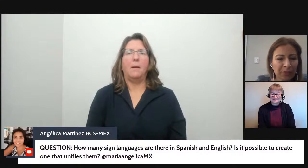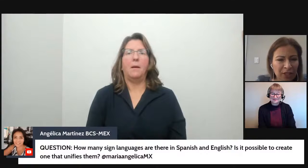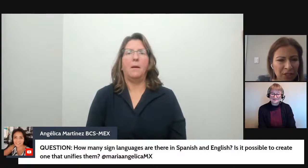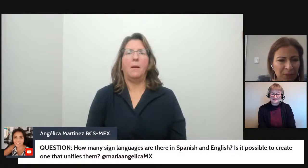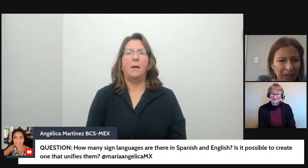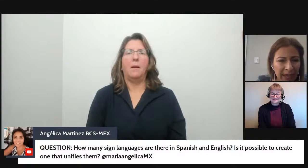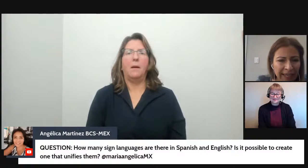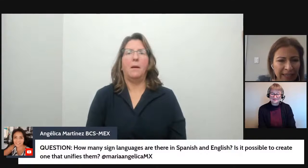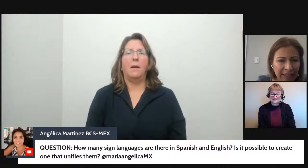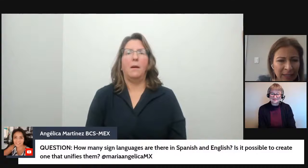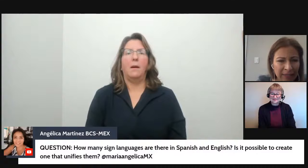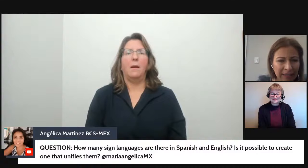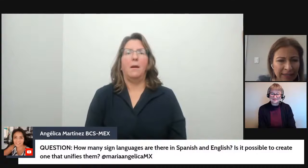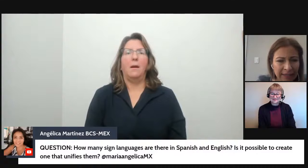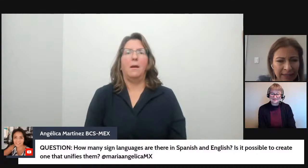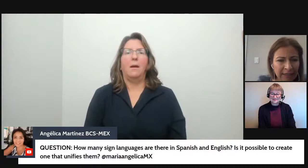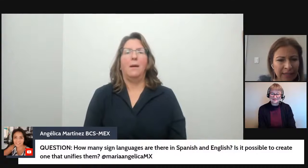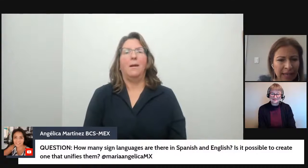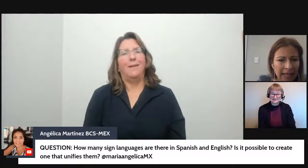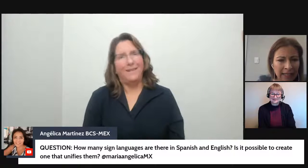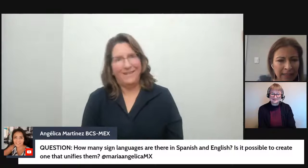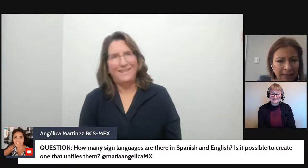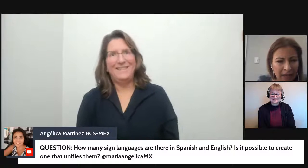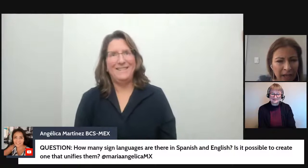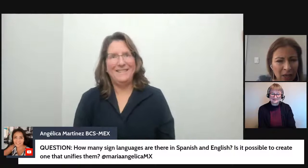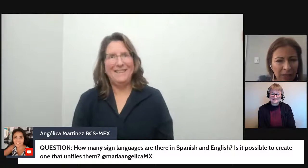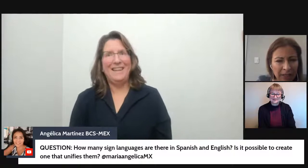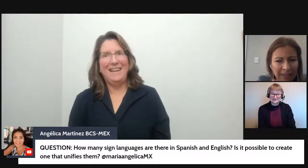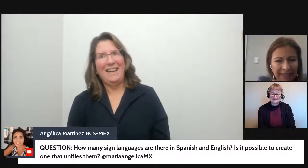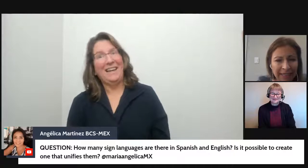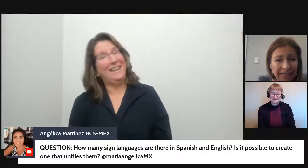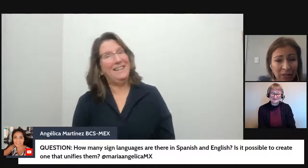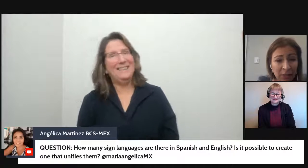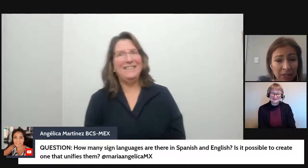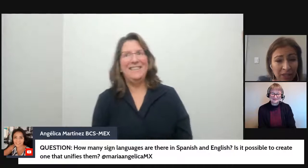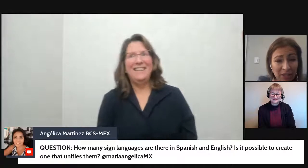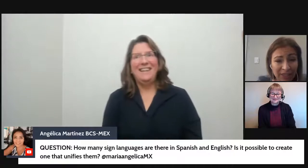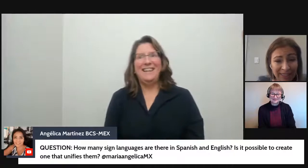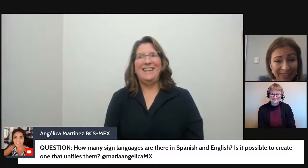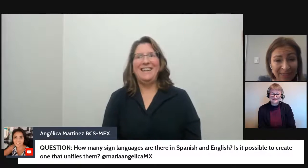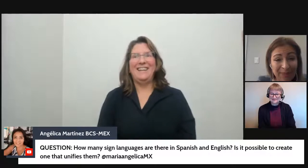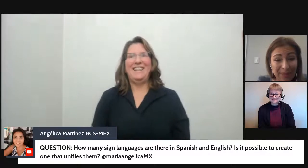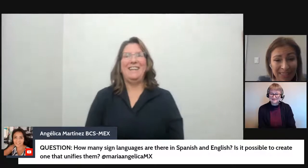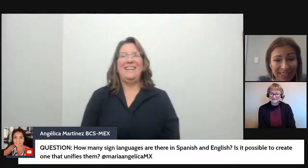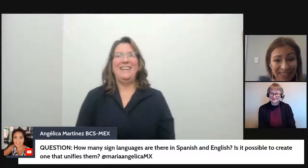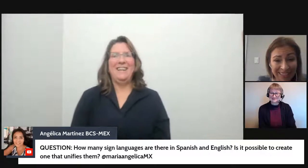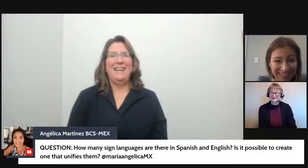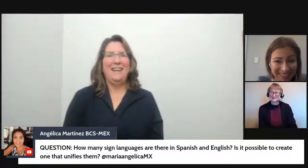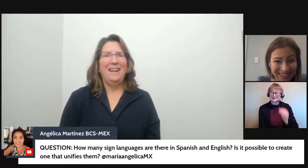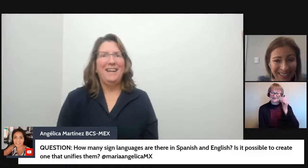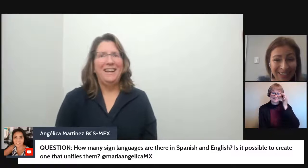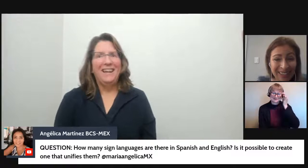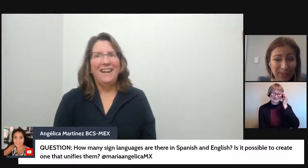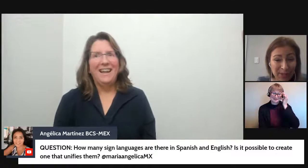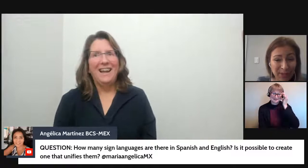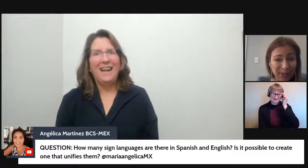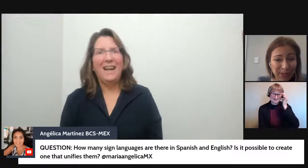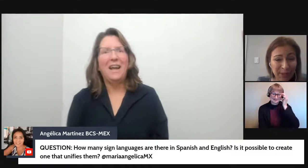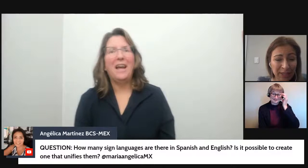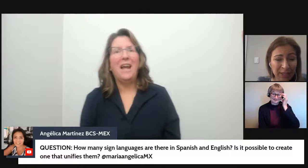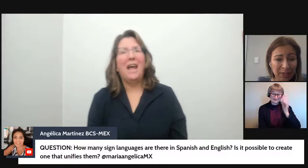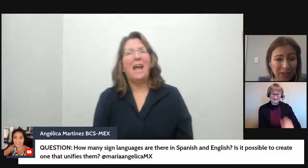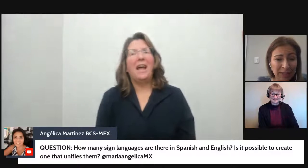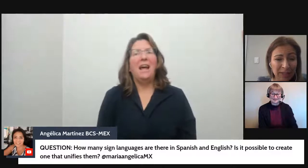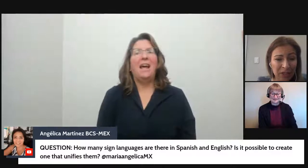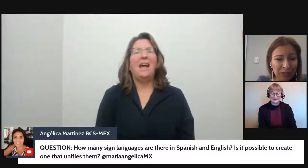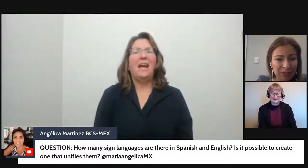Thank you very much. Angelica Martinez asks, how many sign languages are there in Spanish and English? Is it possible